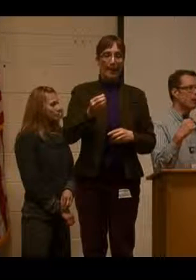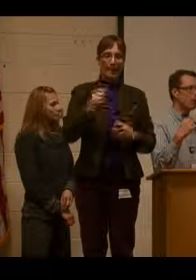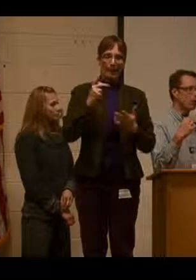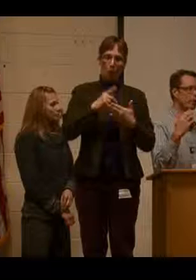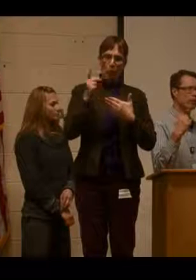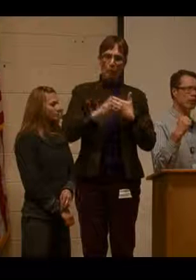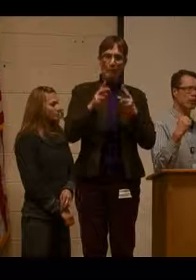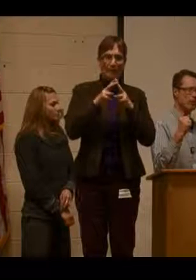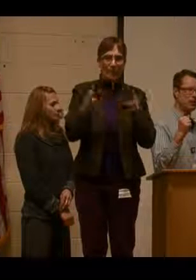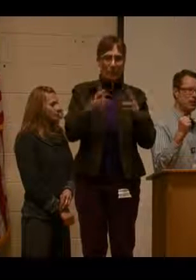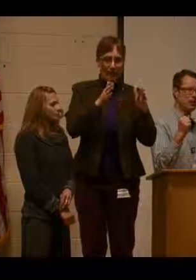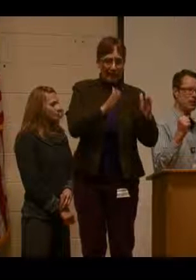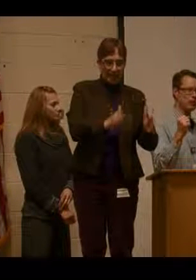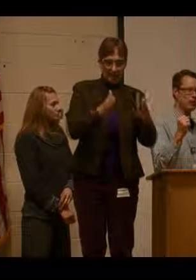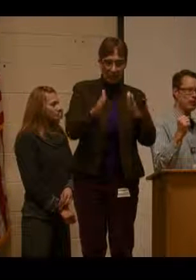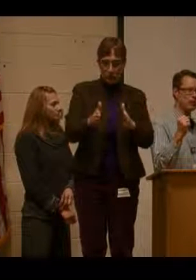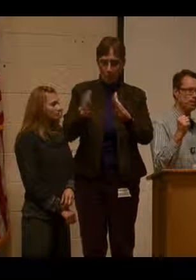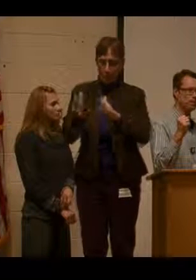successful.